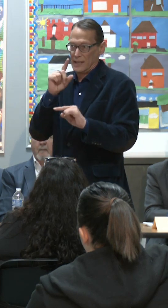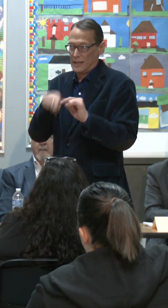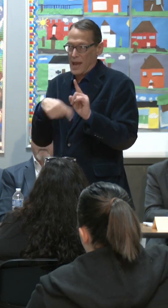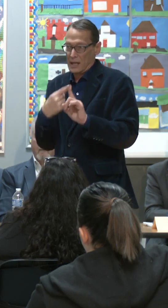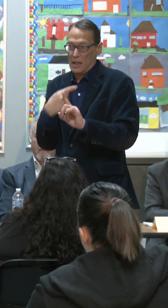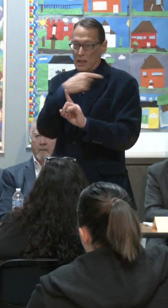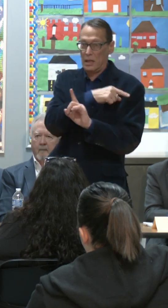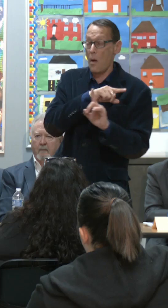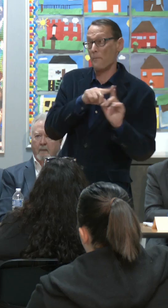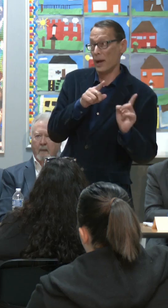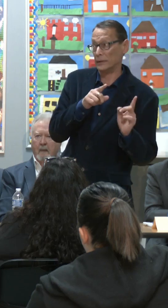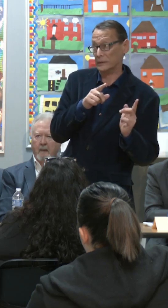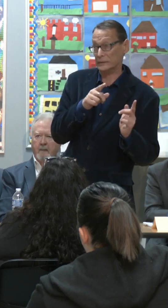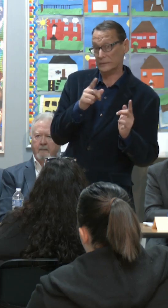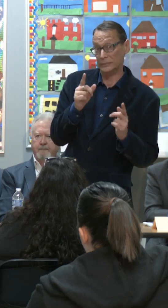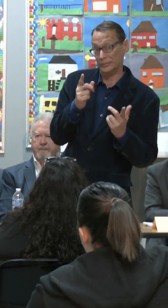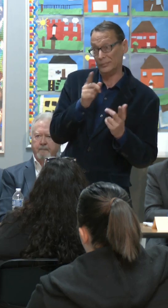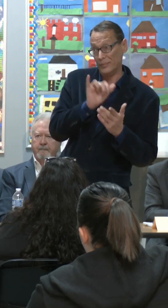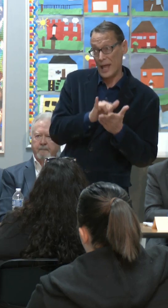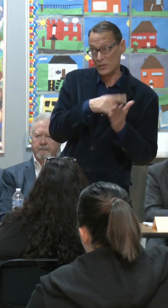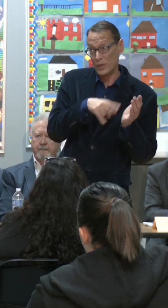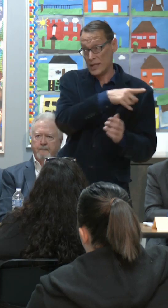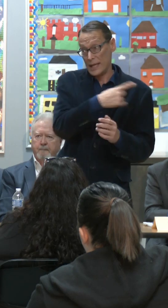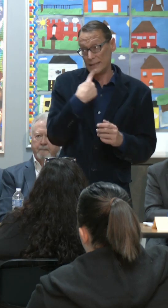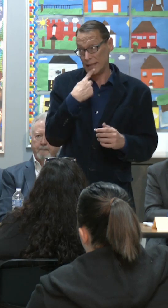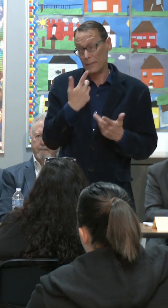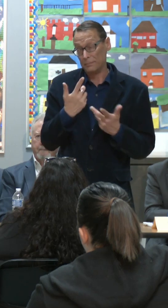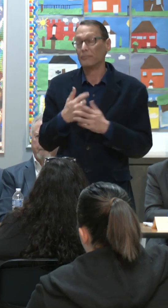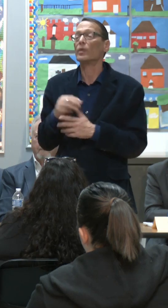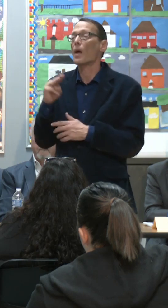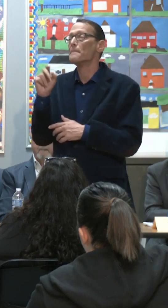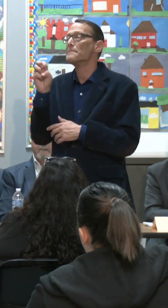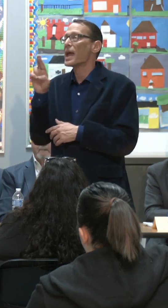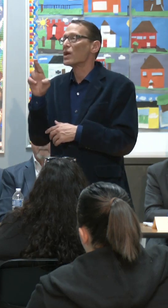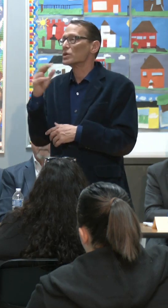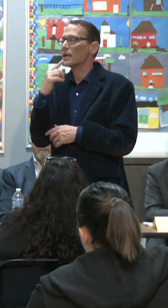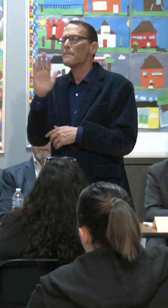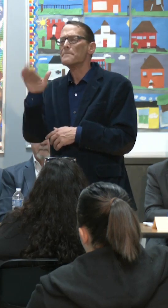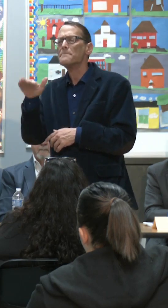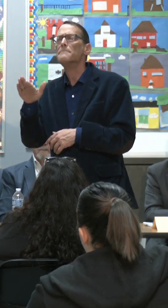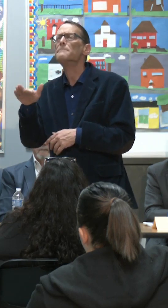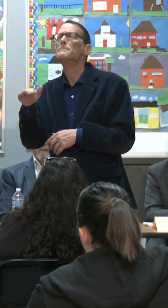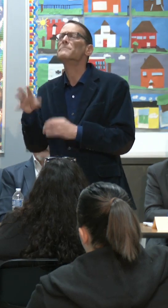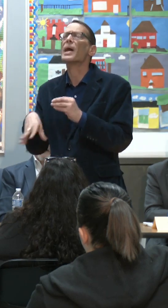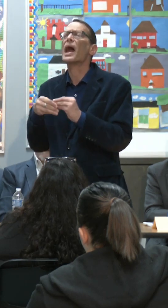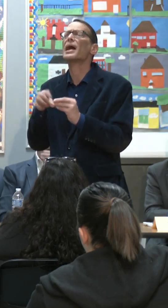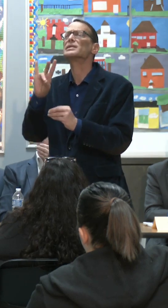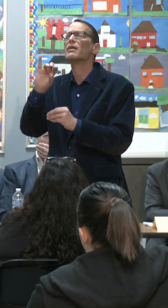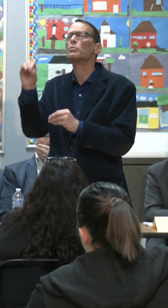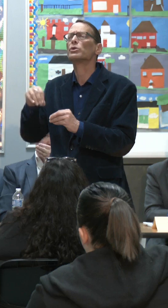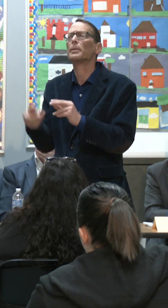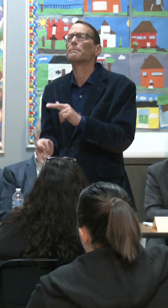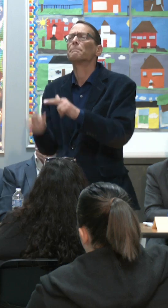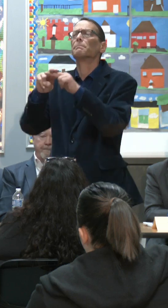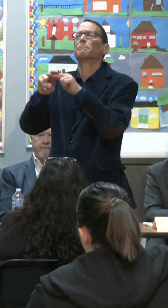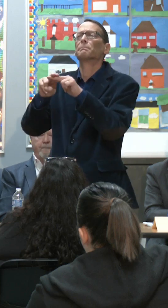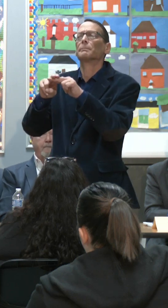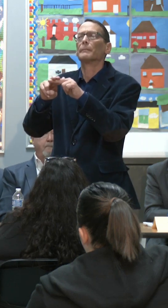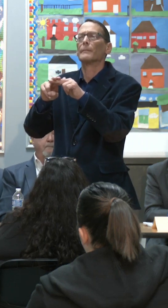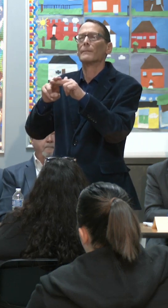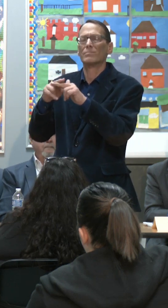gonna be putting another one in. And I think it's 33 officers in the last 2 years